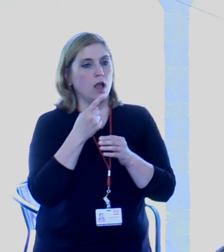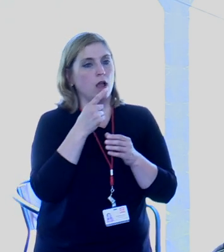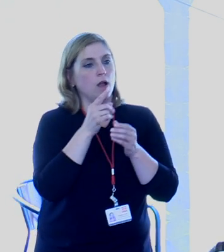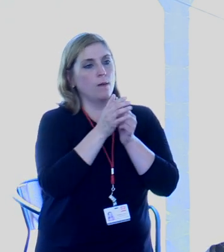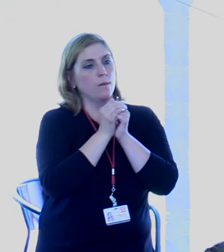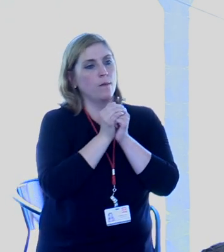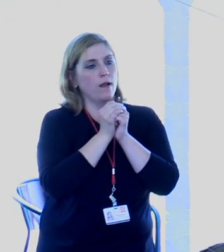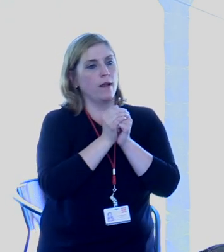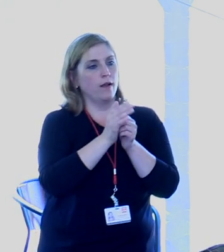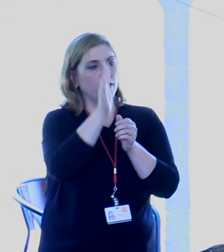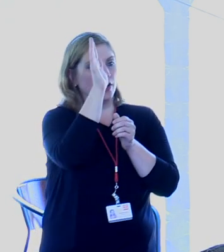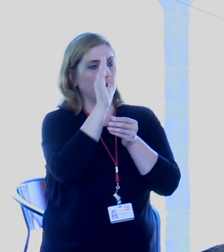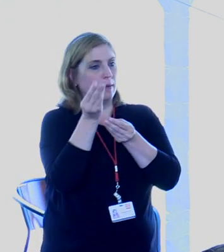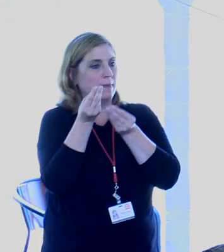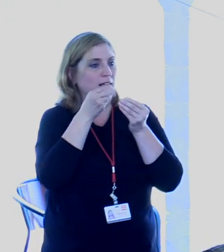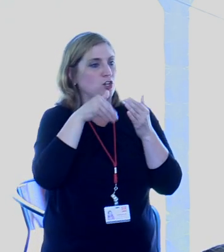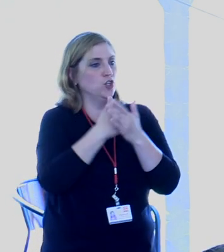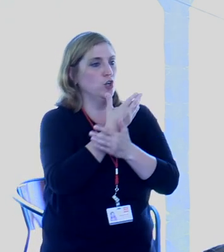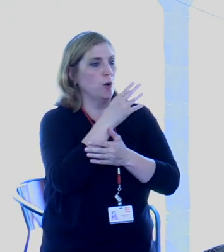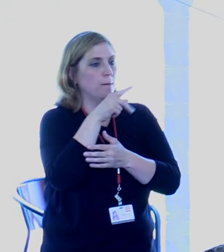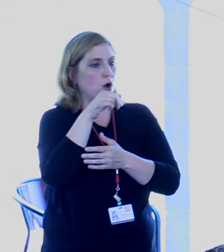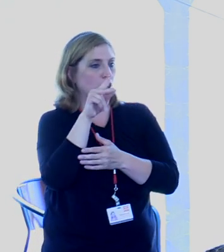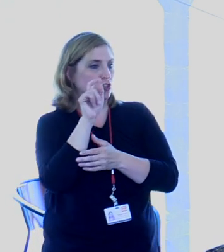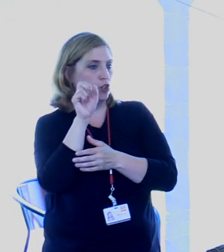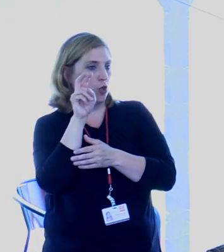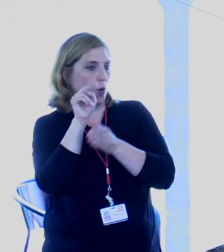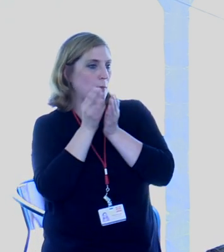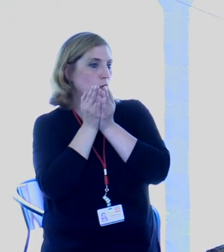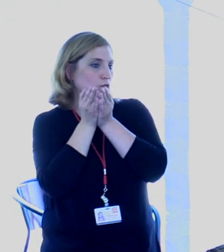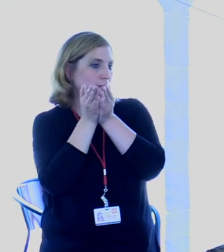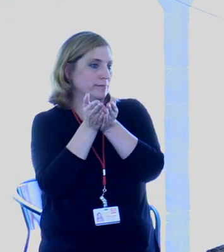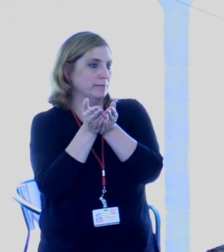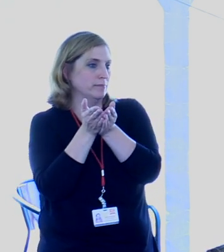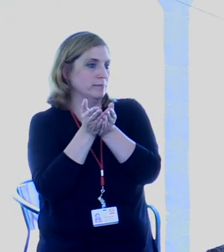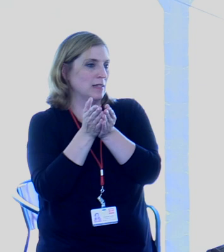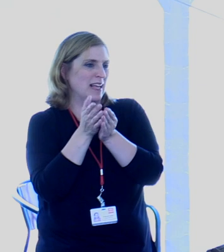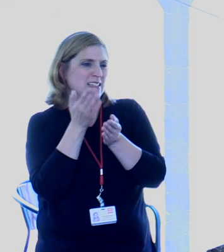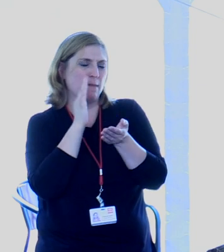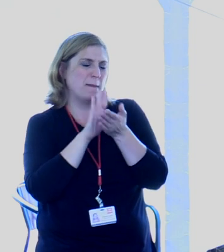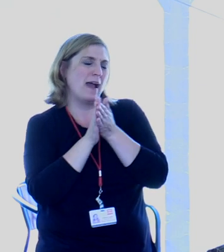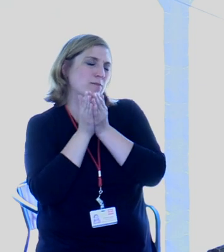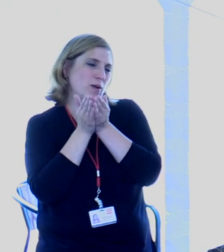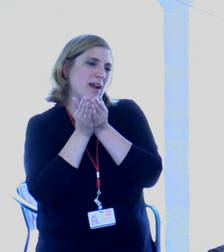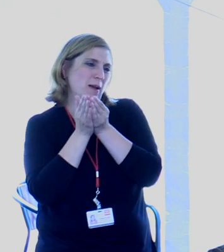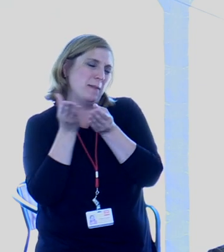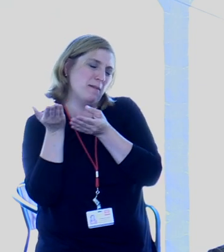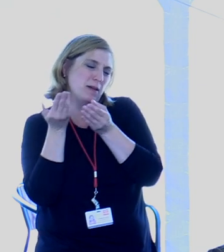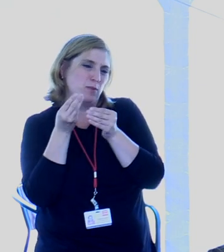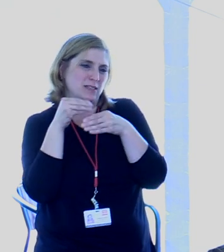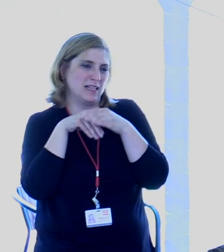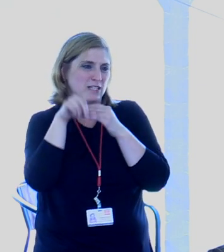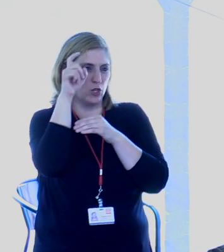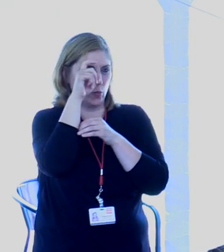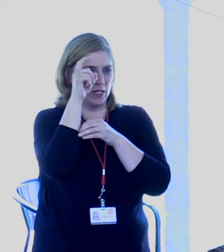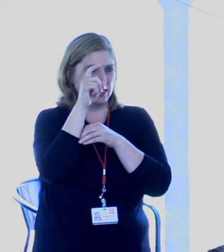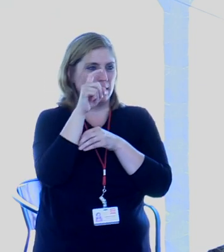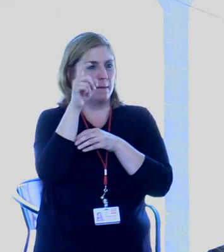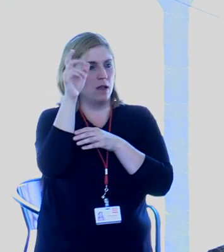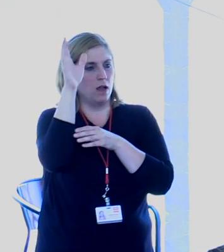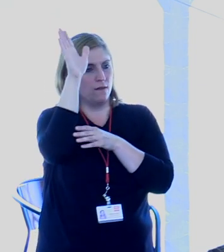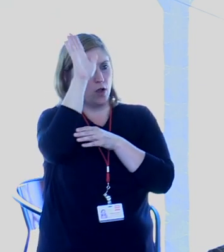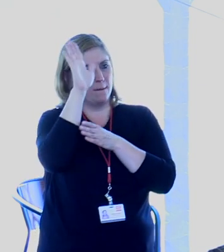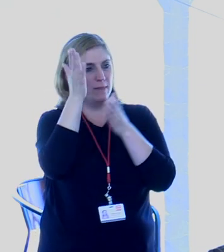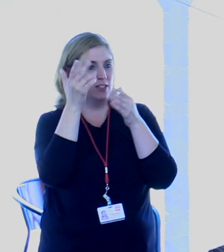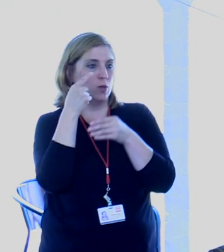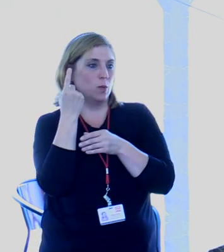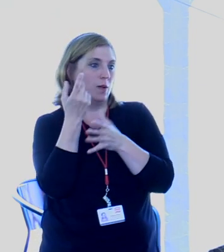God, give me a new pontoon boat. Okay? That's probably a bad prayer. Maybe it fits in the wisdom of God, but maybe it's just my